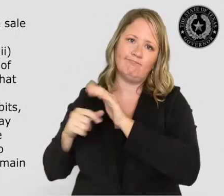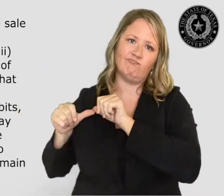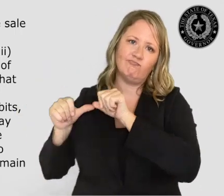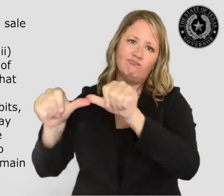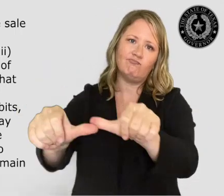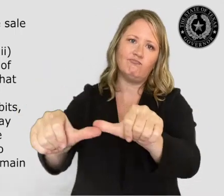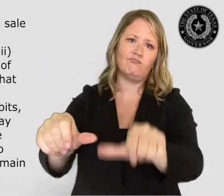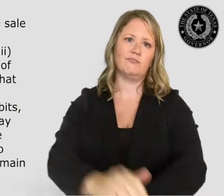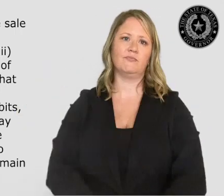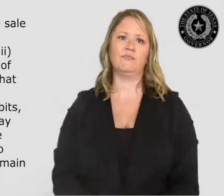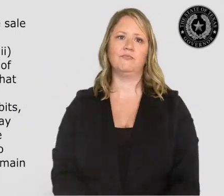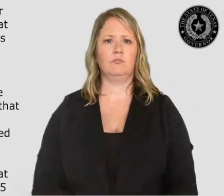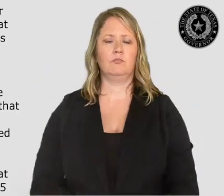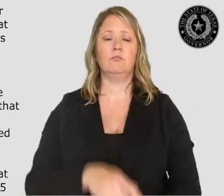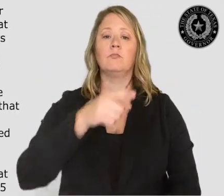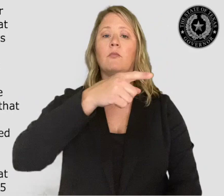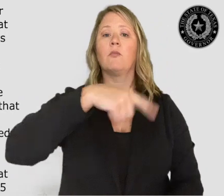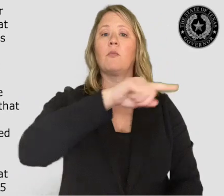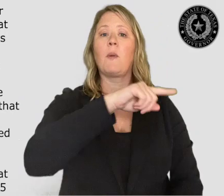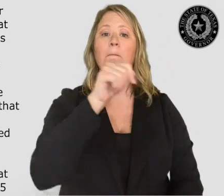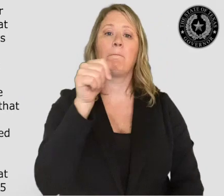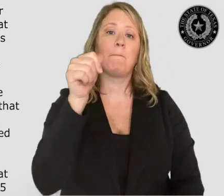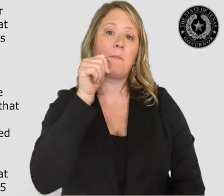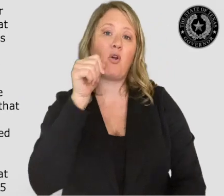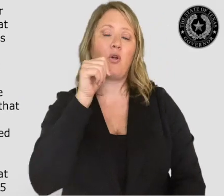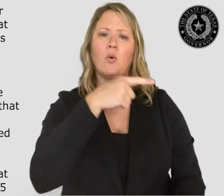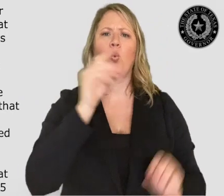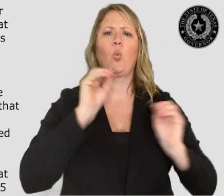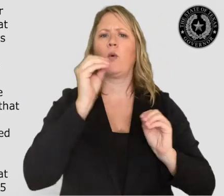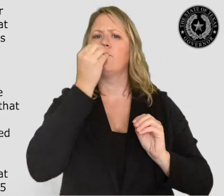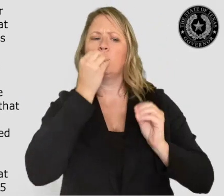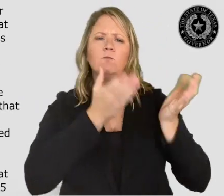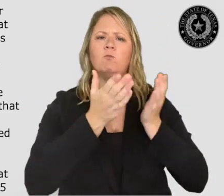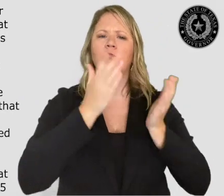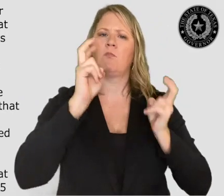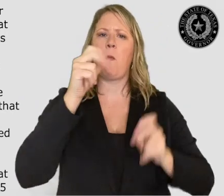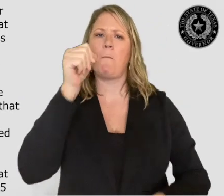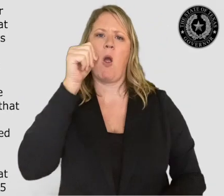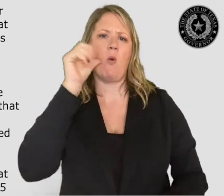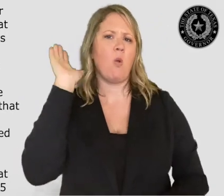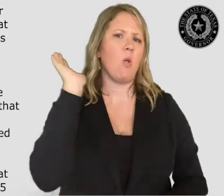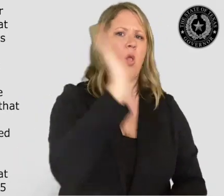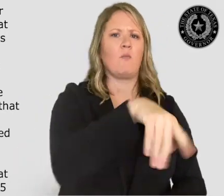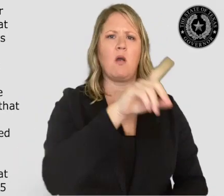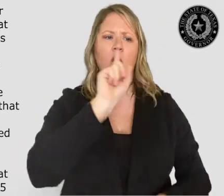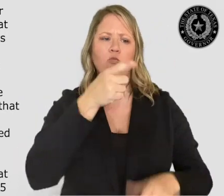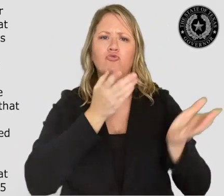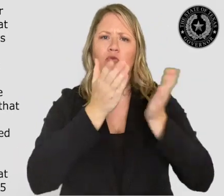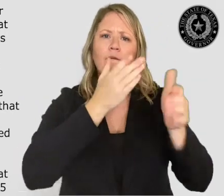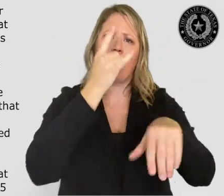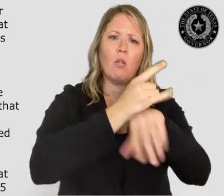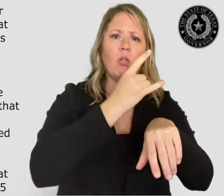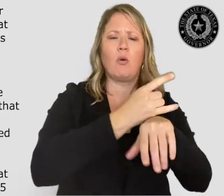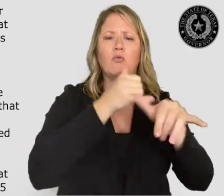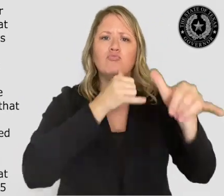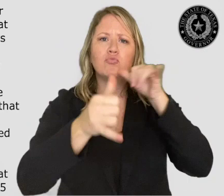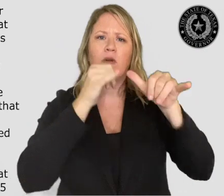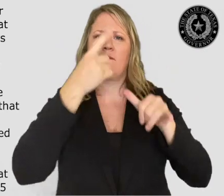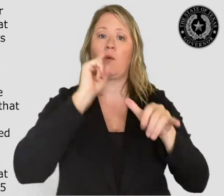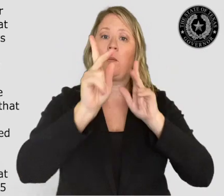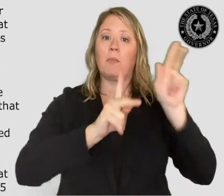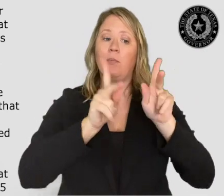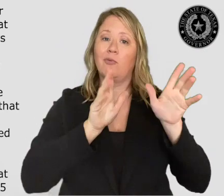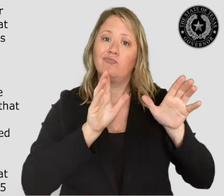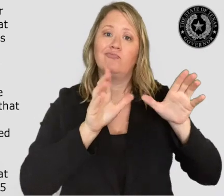Bars and similar establishments that are not restaurants as defined above, that hold a permit from the Texas Alcoholic Beverage Commission, and that are